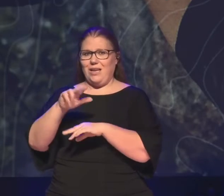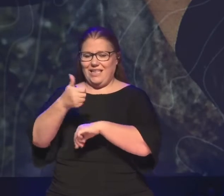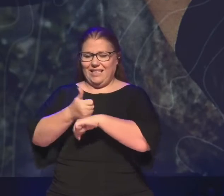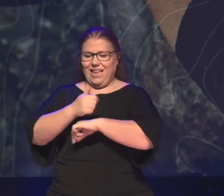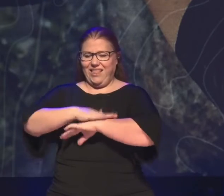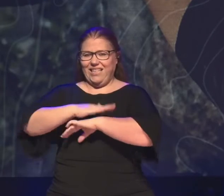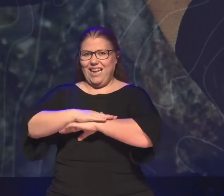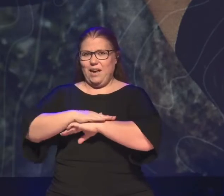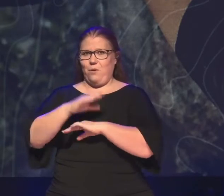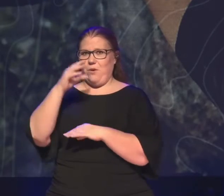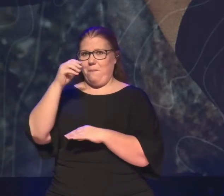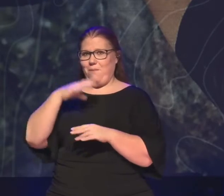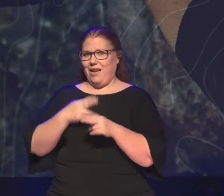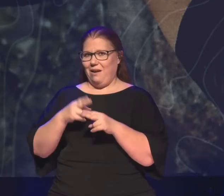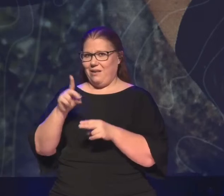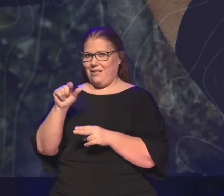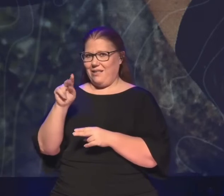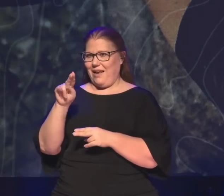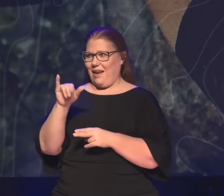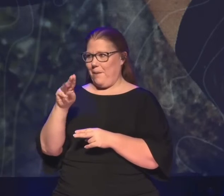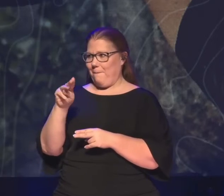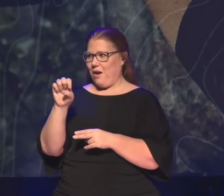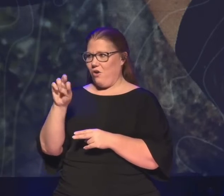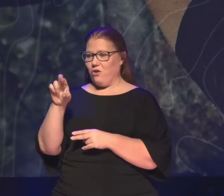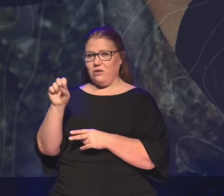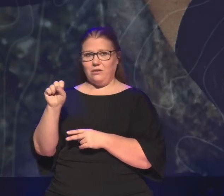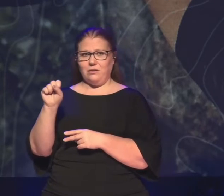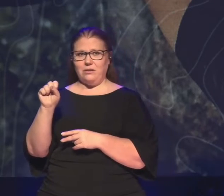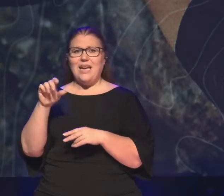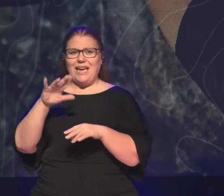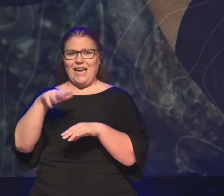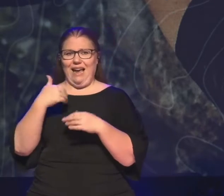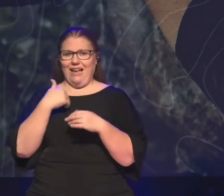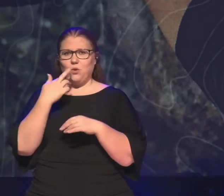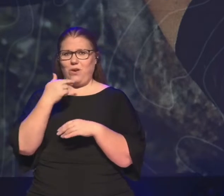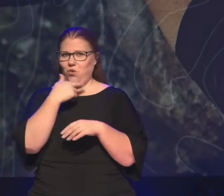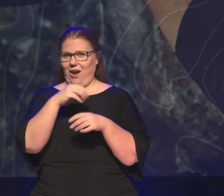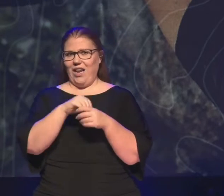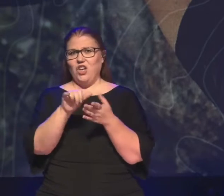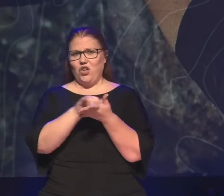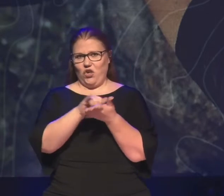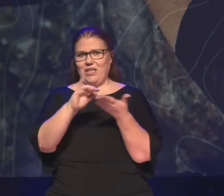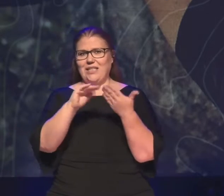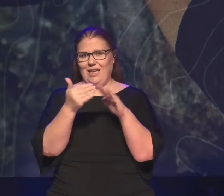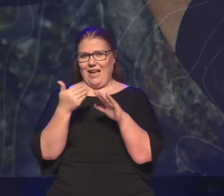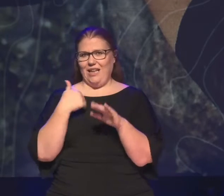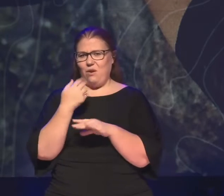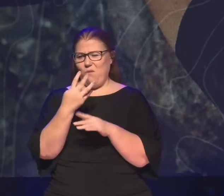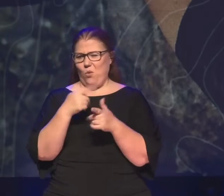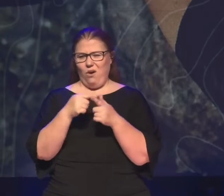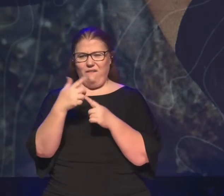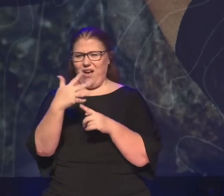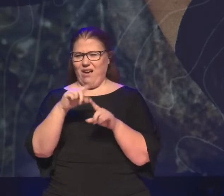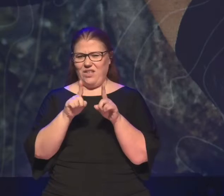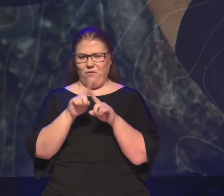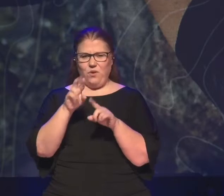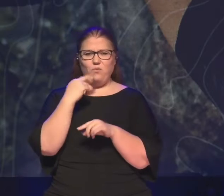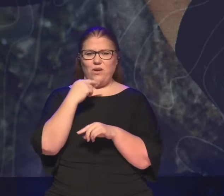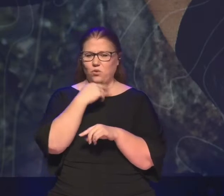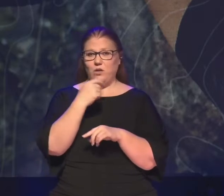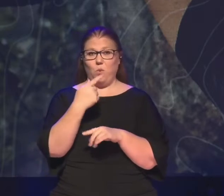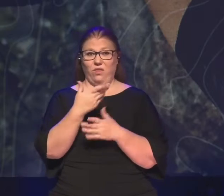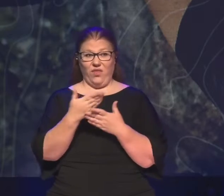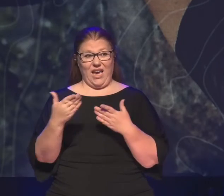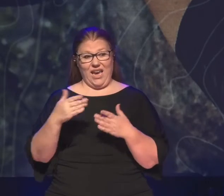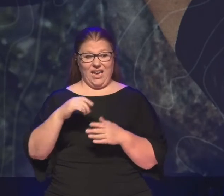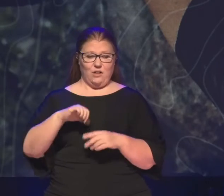guy named Danny Myers. And Danny Myers is a restaurateur in New York City. At the time, he had like 4 or 5 different restaurants. And one of the things that he prided